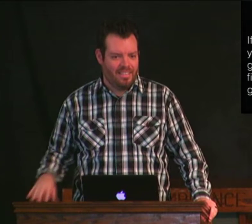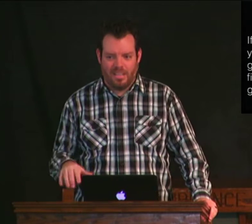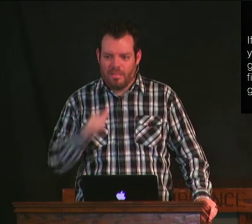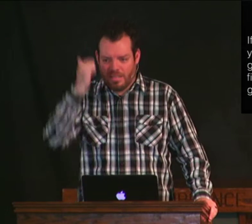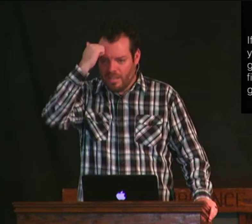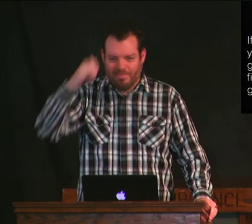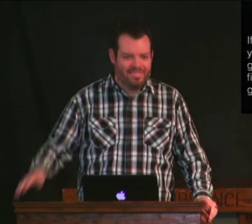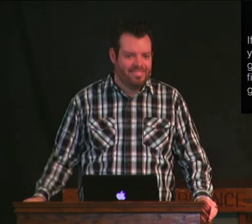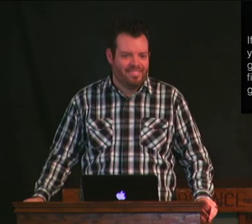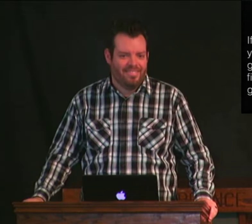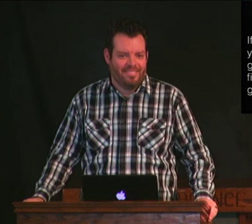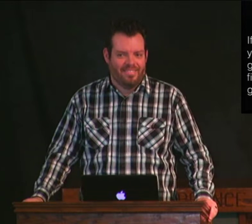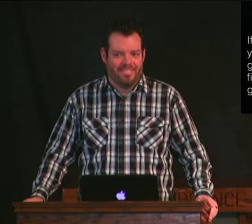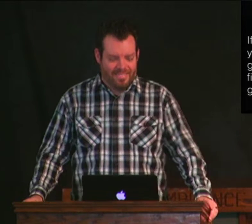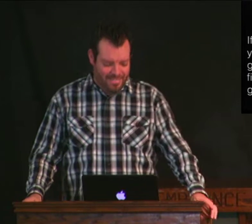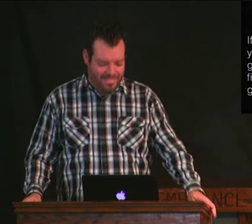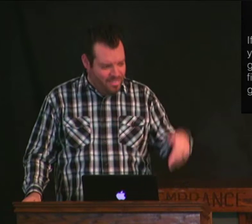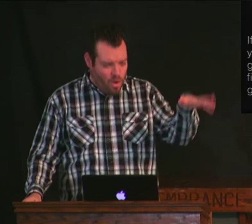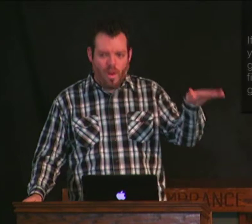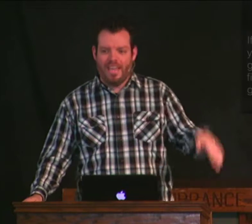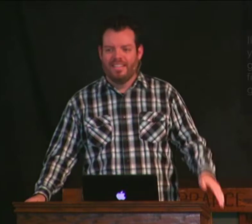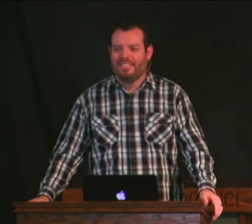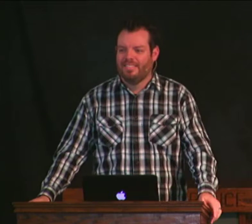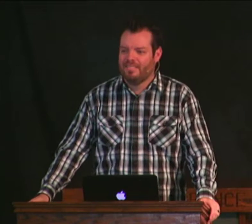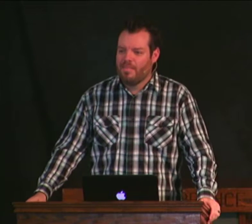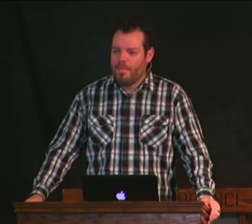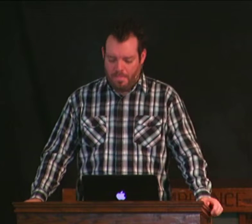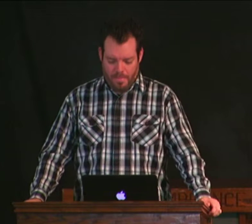I'm not dumb. Go away.